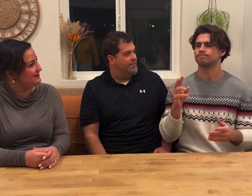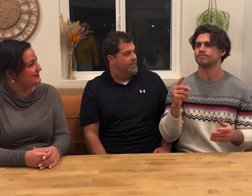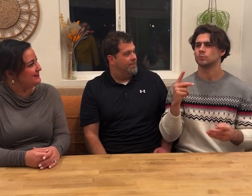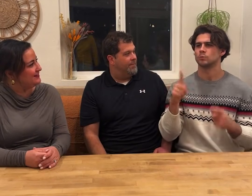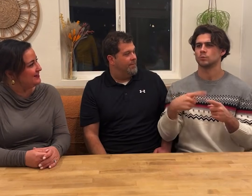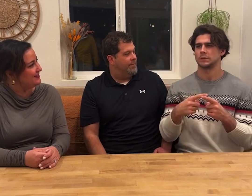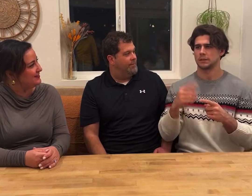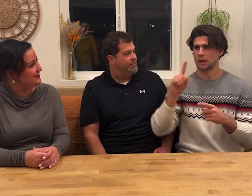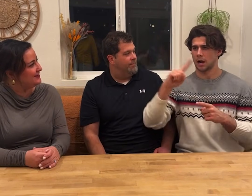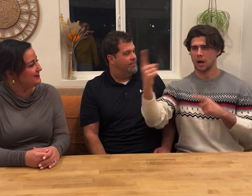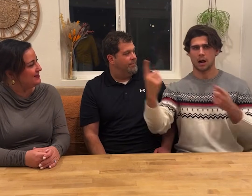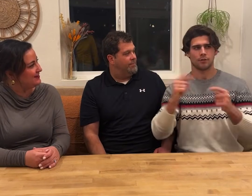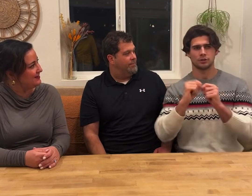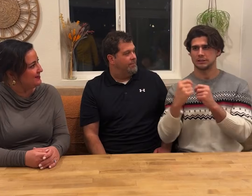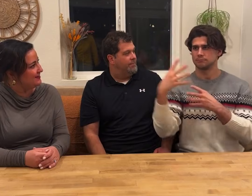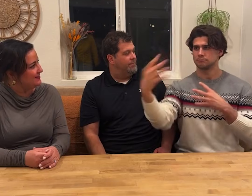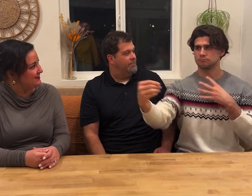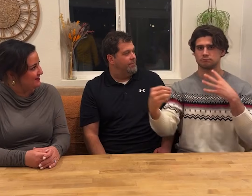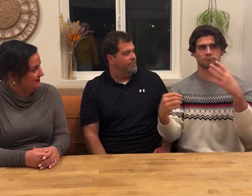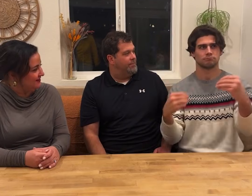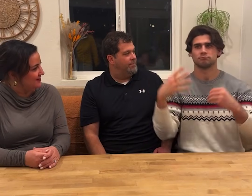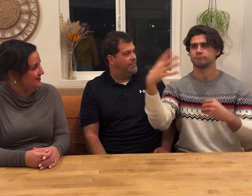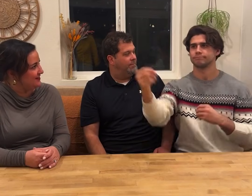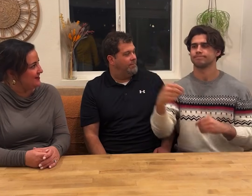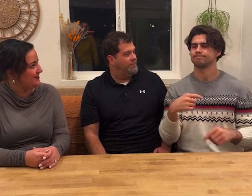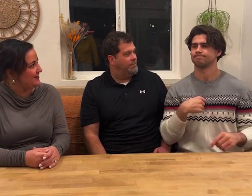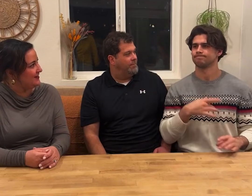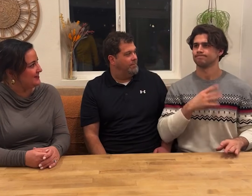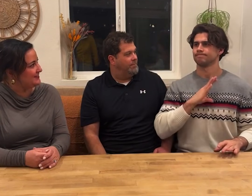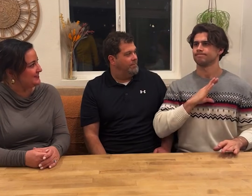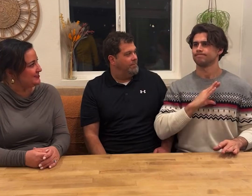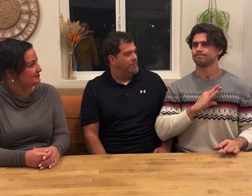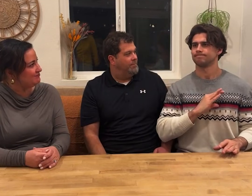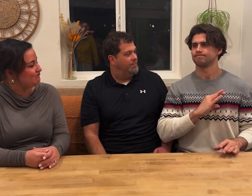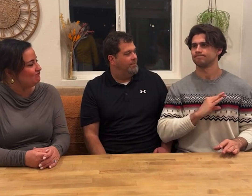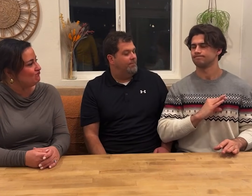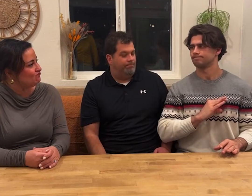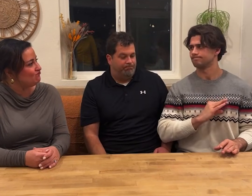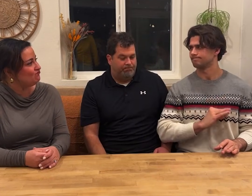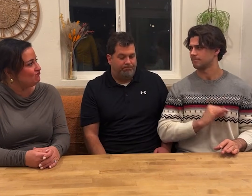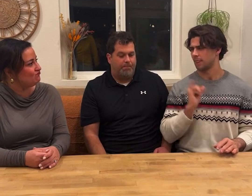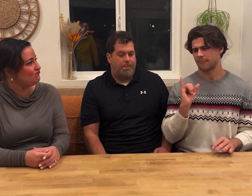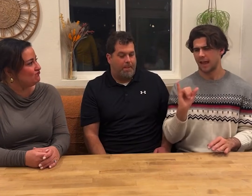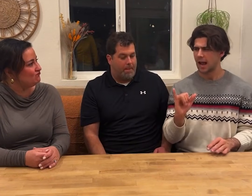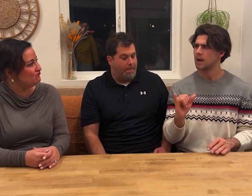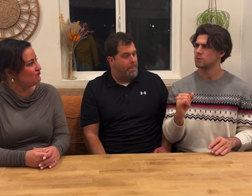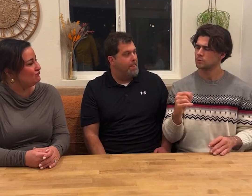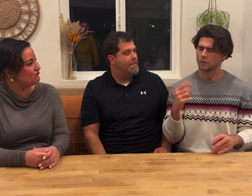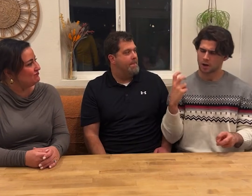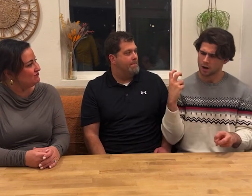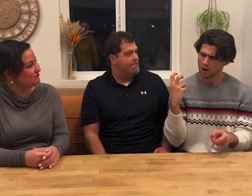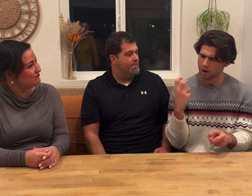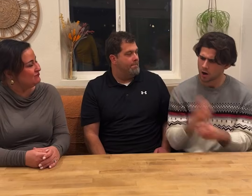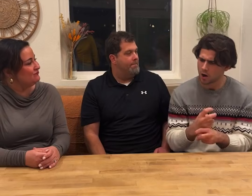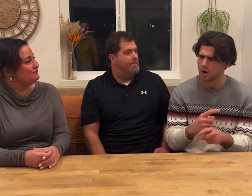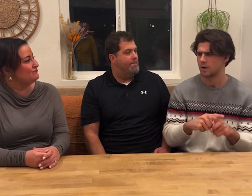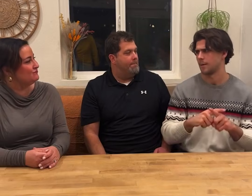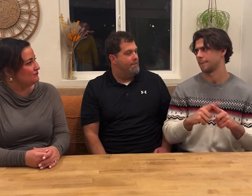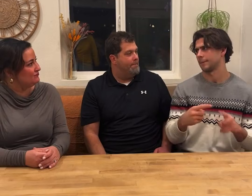out. When the other team started, completing that leg, I was feeling so defeated. It